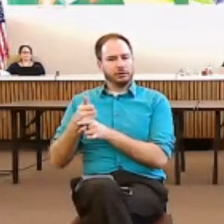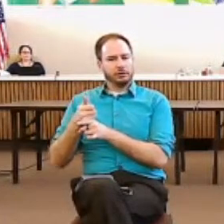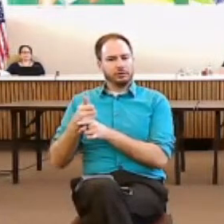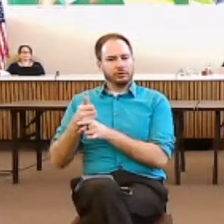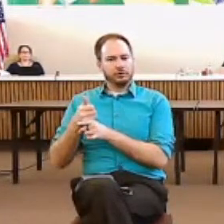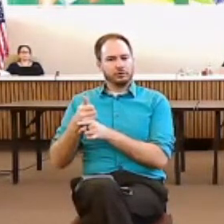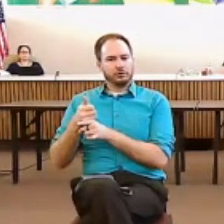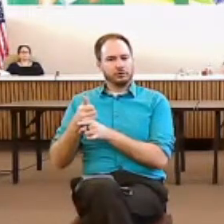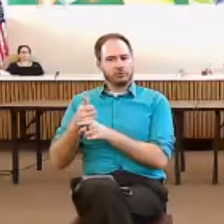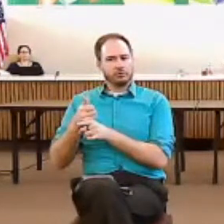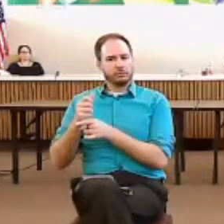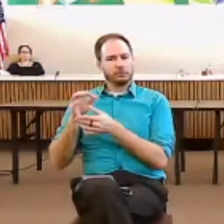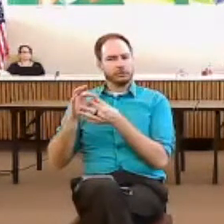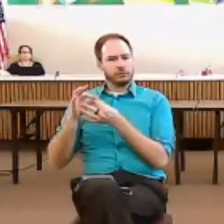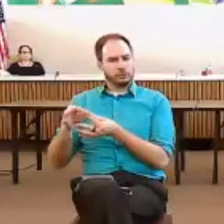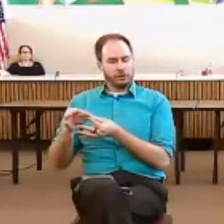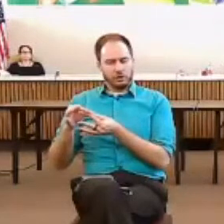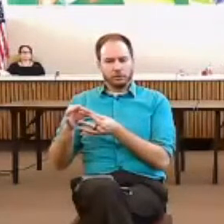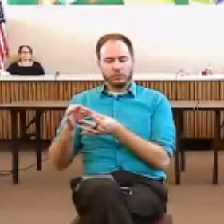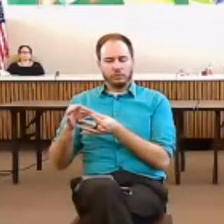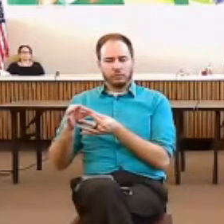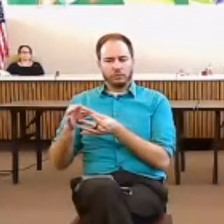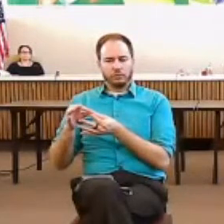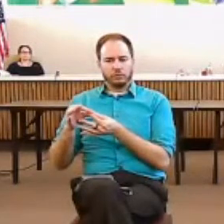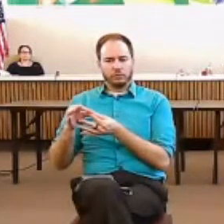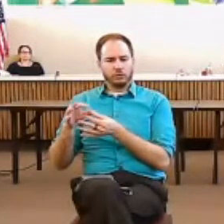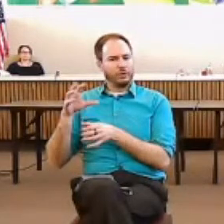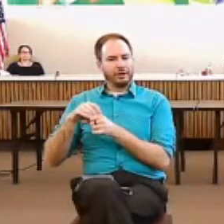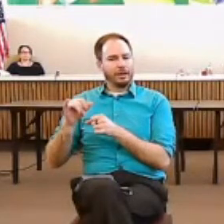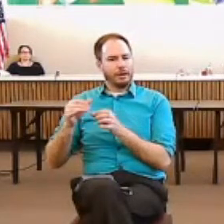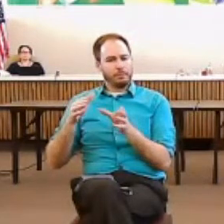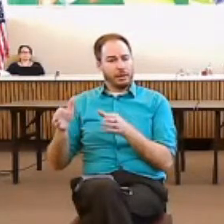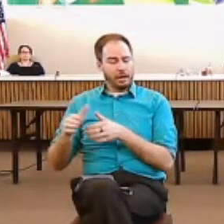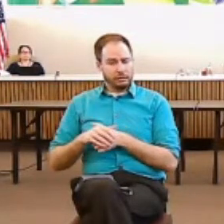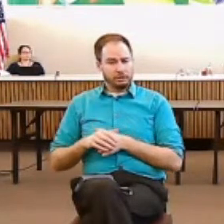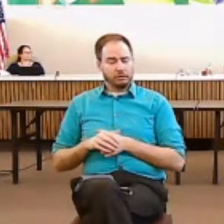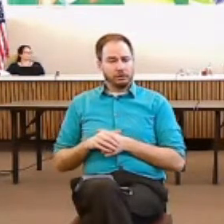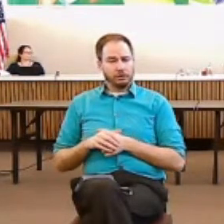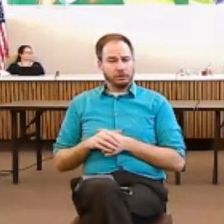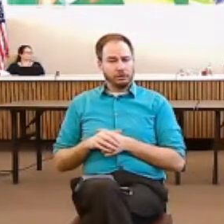that was in the plans to begin with.